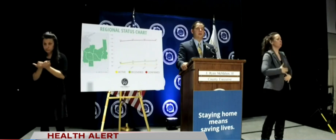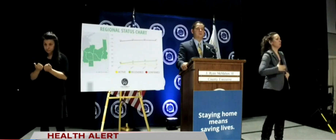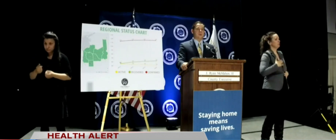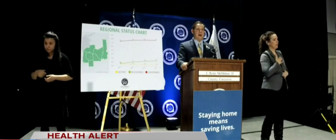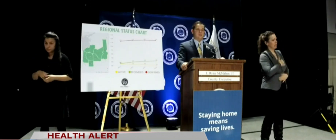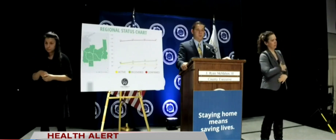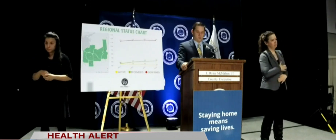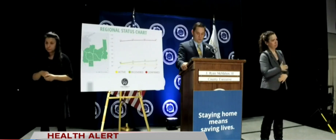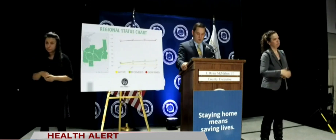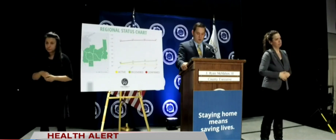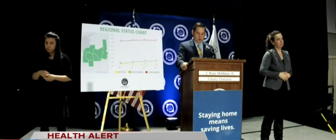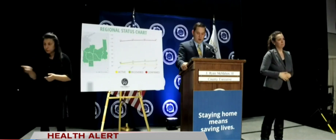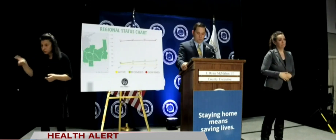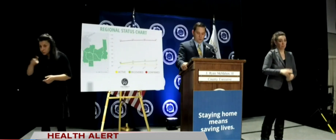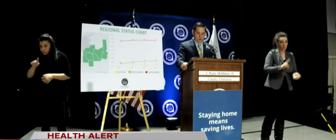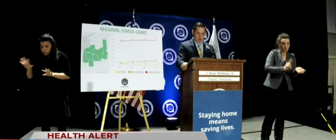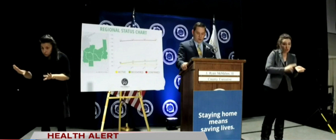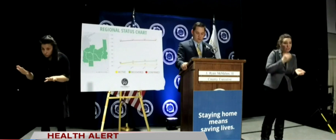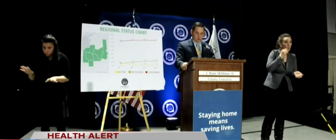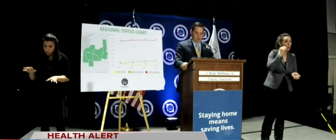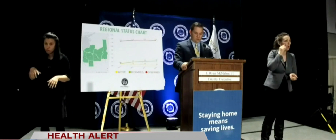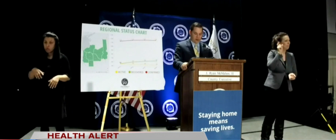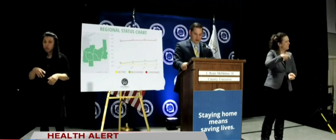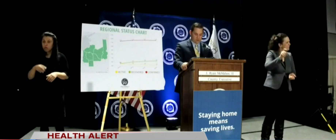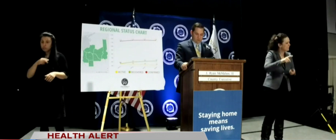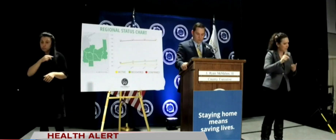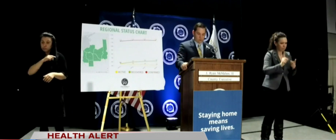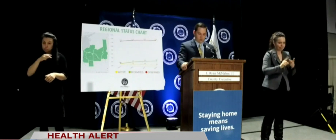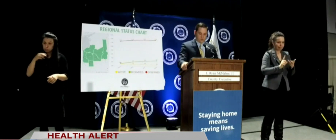we get them to the hospitals. Please call us